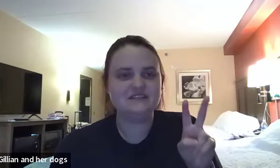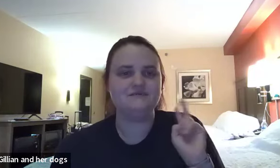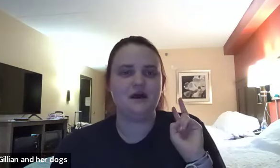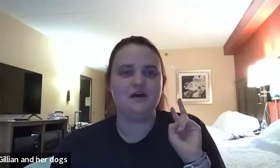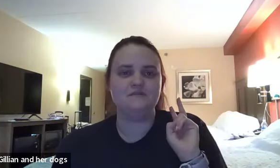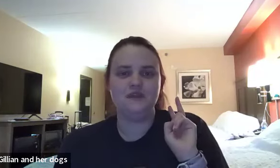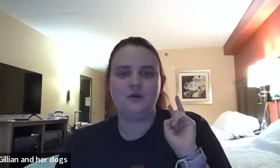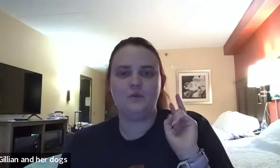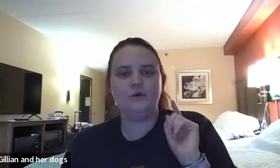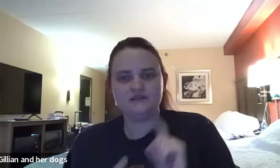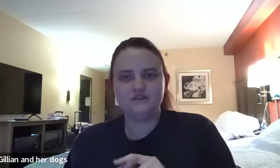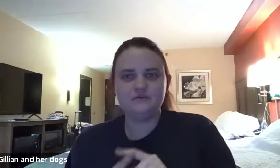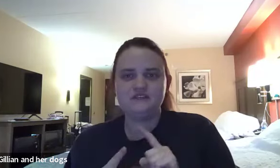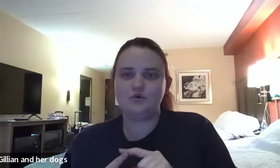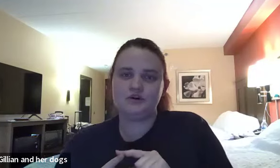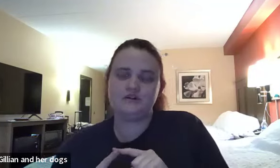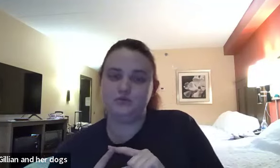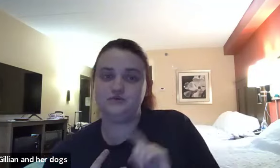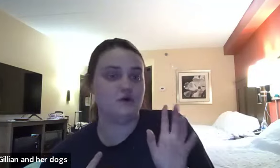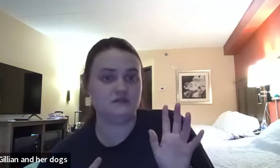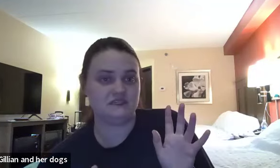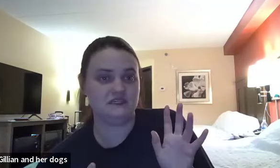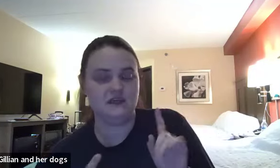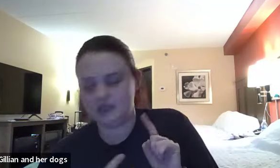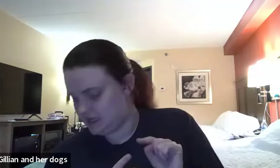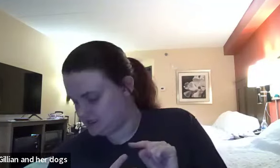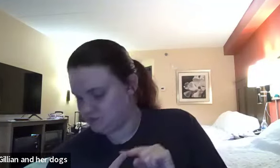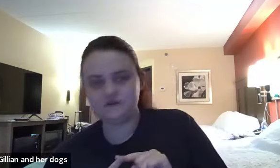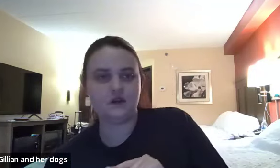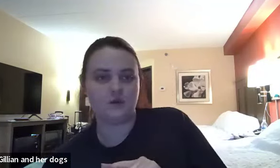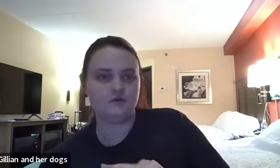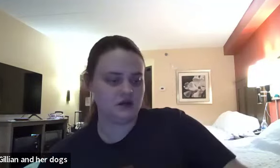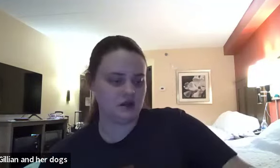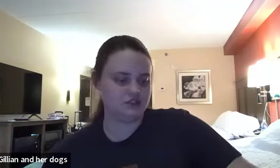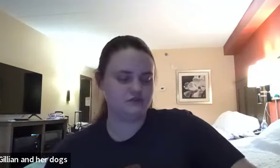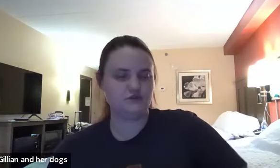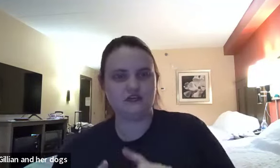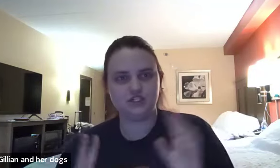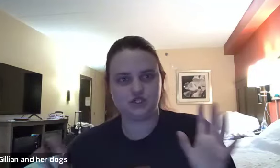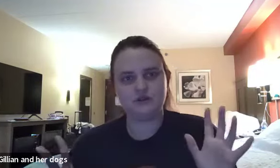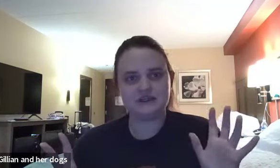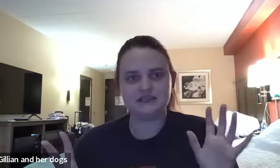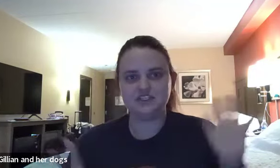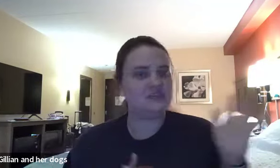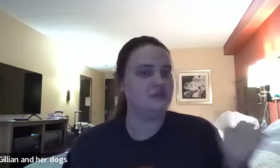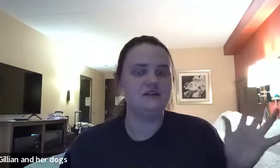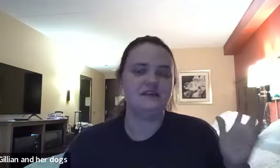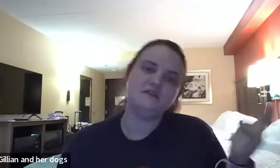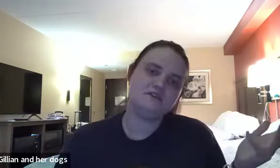this. One of them is more, which we've all seen. It is more of the common one I would do for like generalized, like just anybody, like love you,